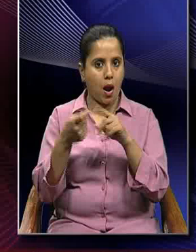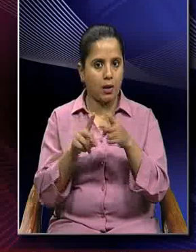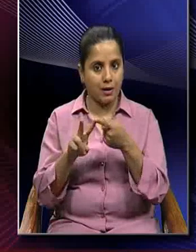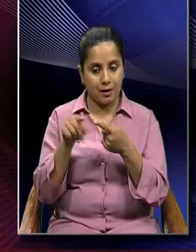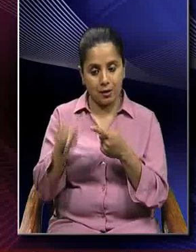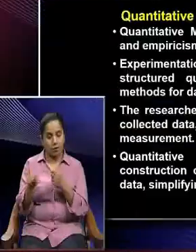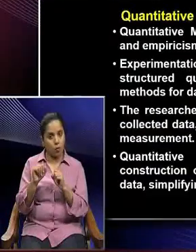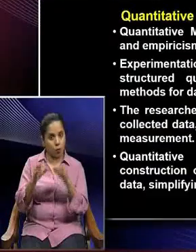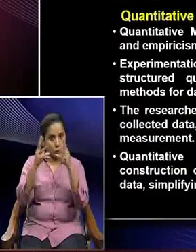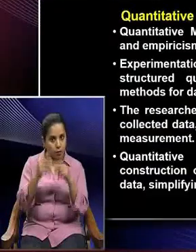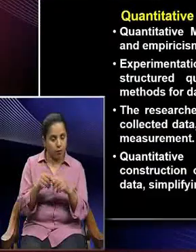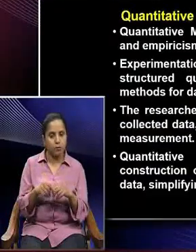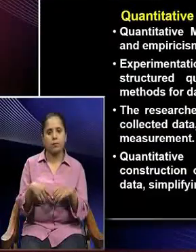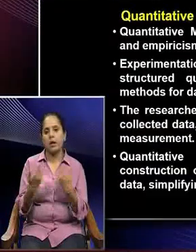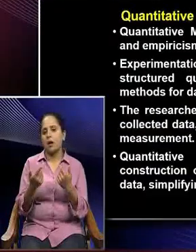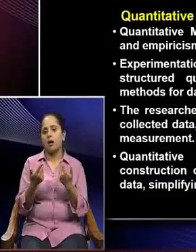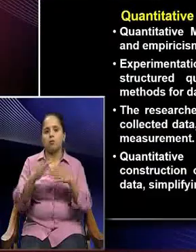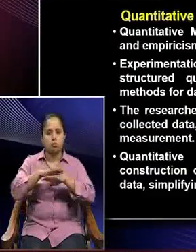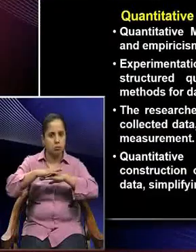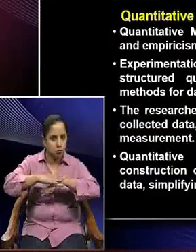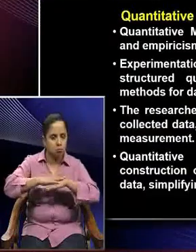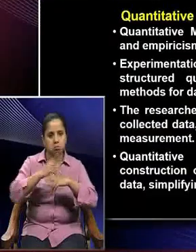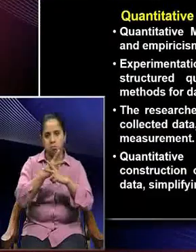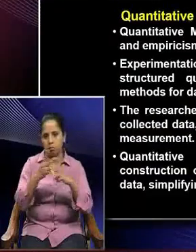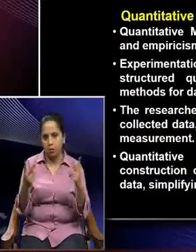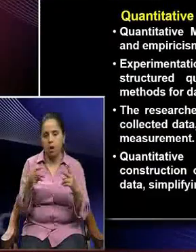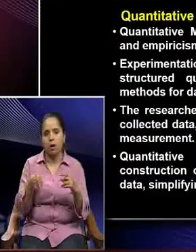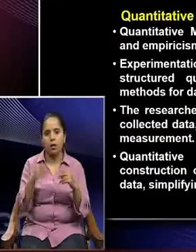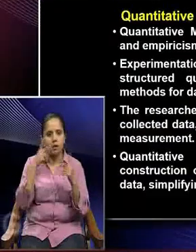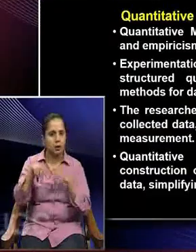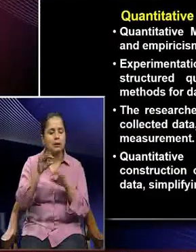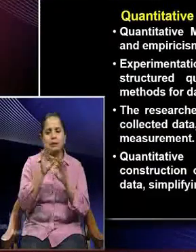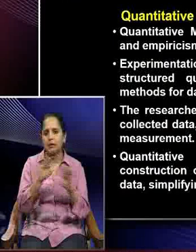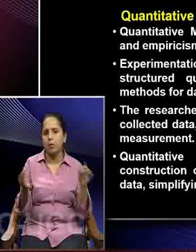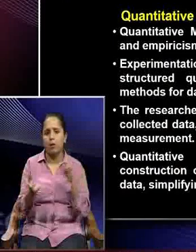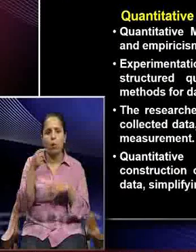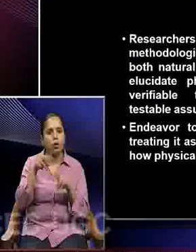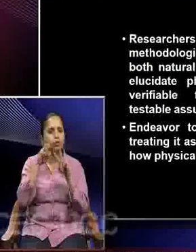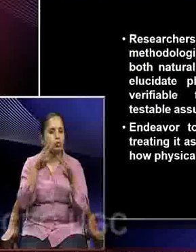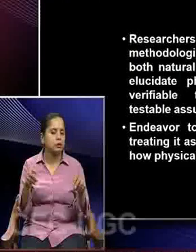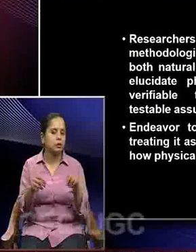the construction of graphs and tables of raw data, simplifying the analysis of results.